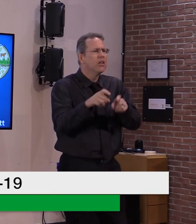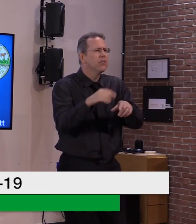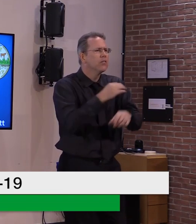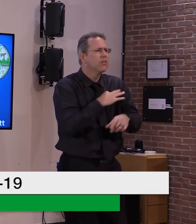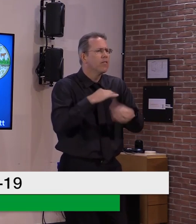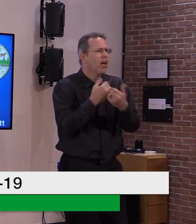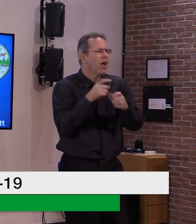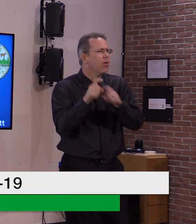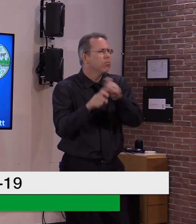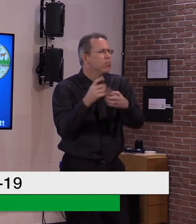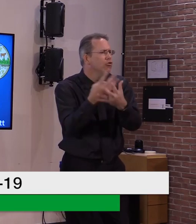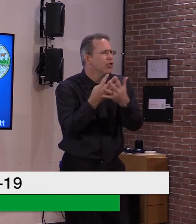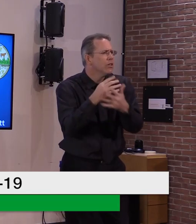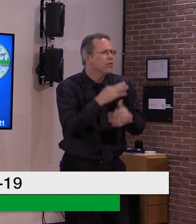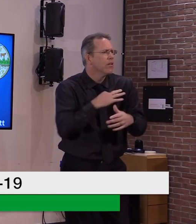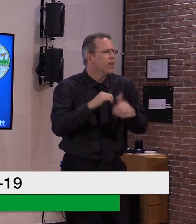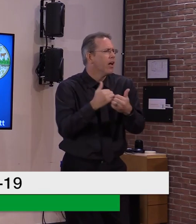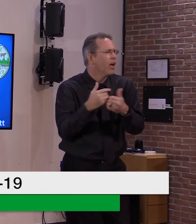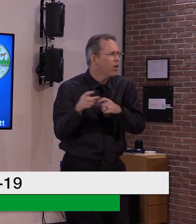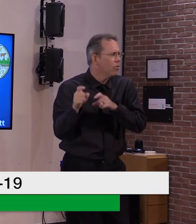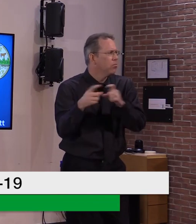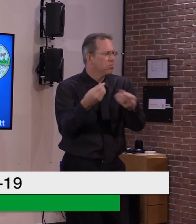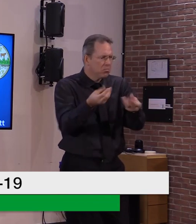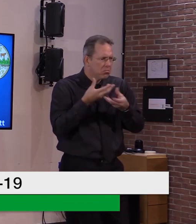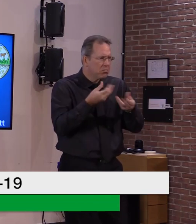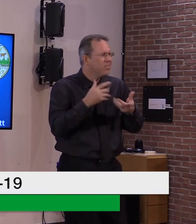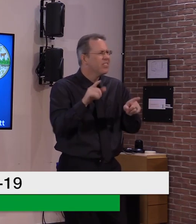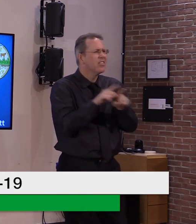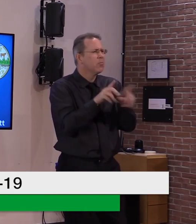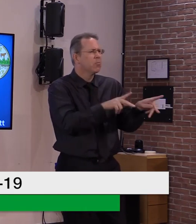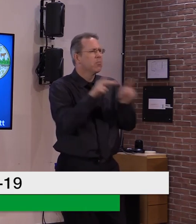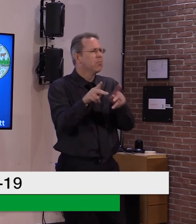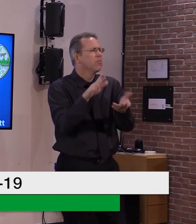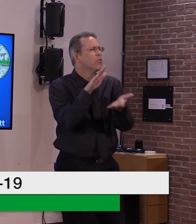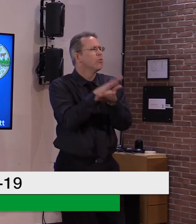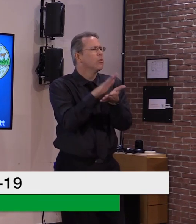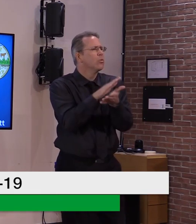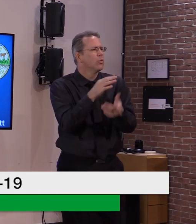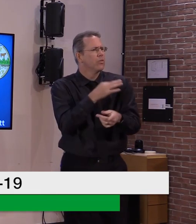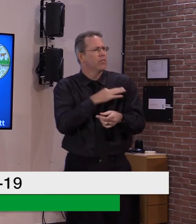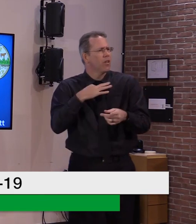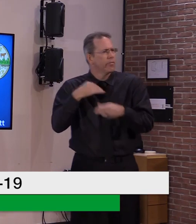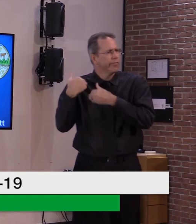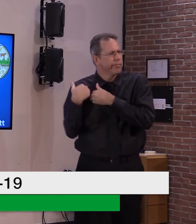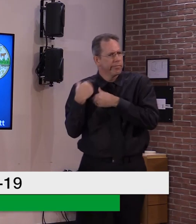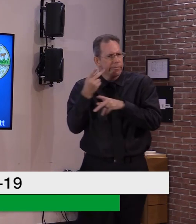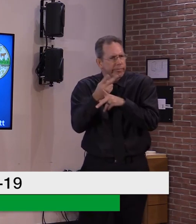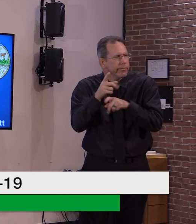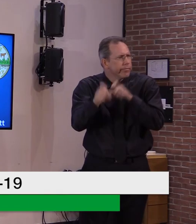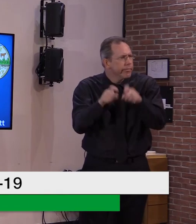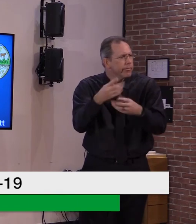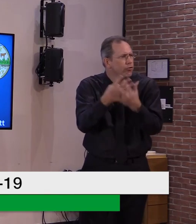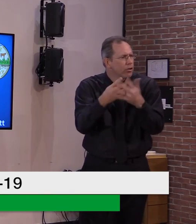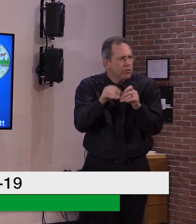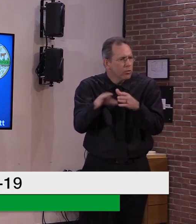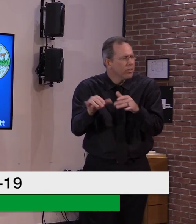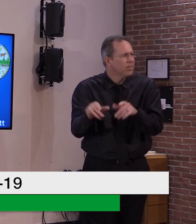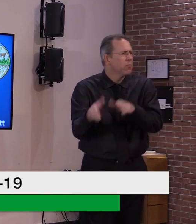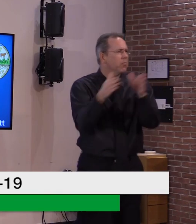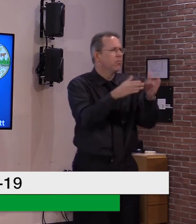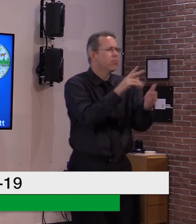teachers and this was part of the reopening of the hospital sector and healthcare sector